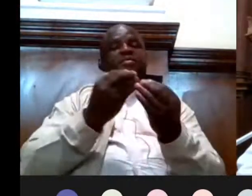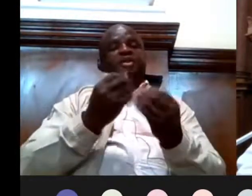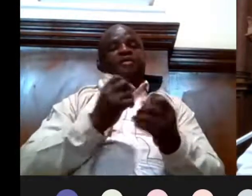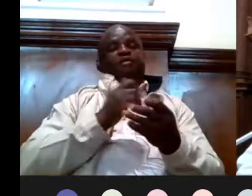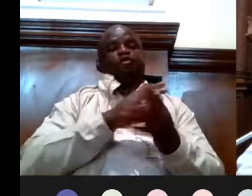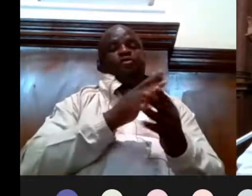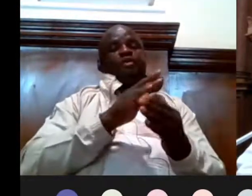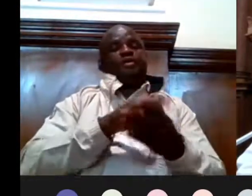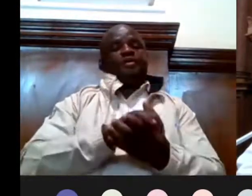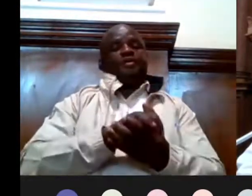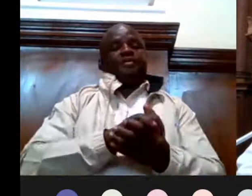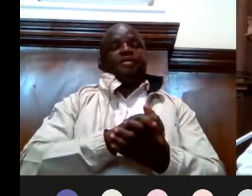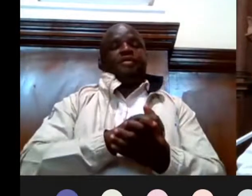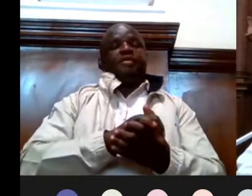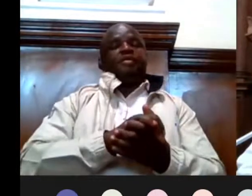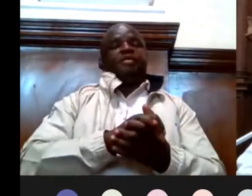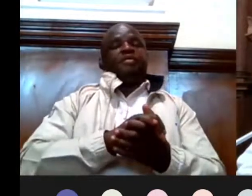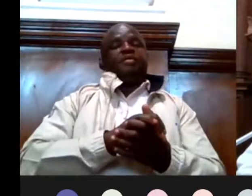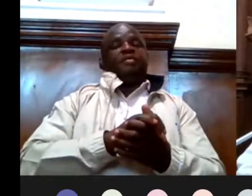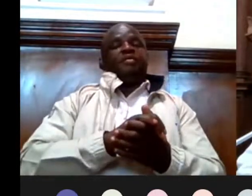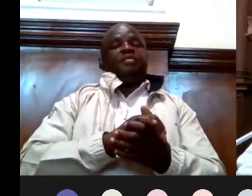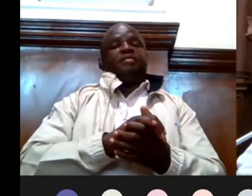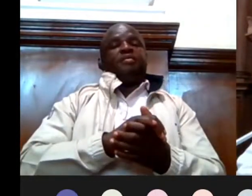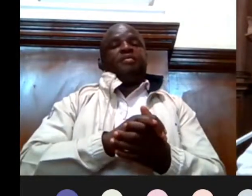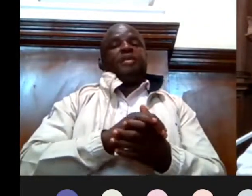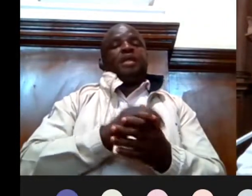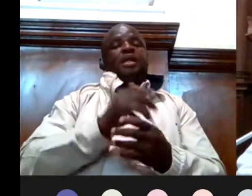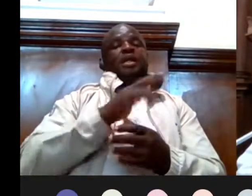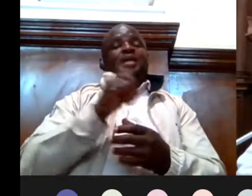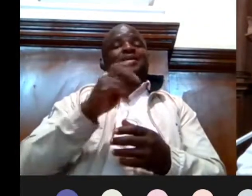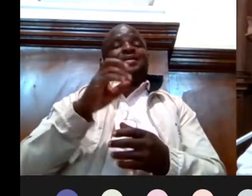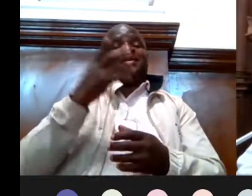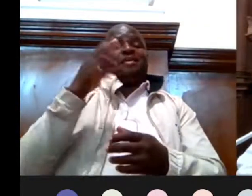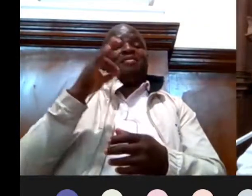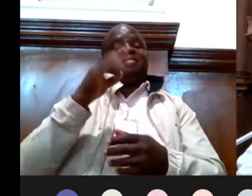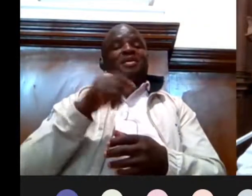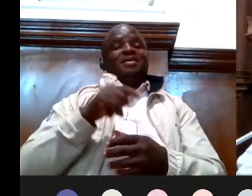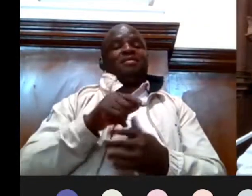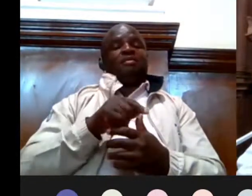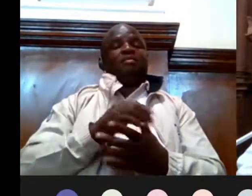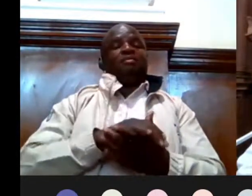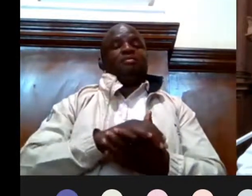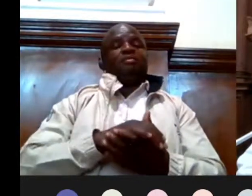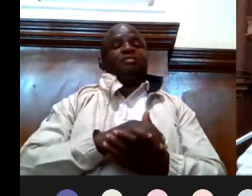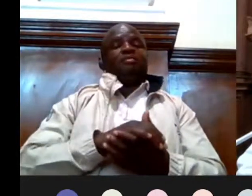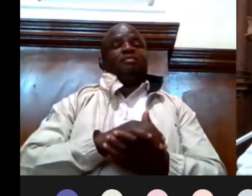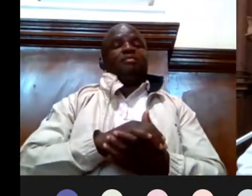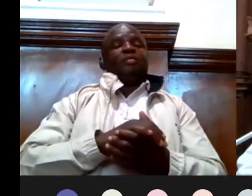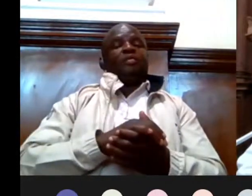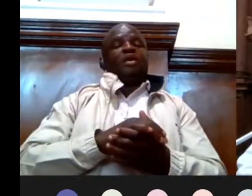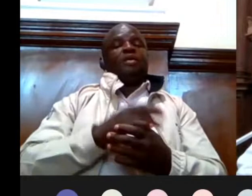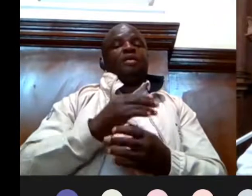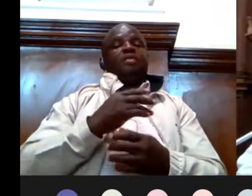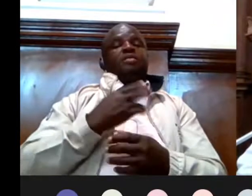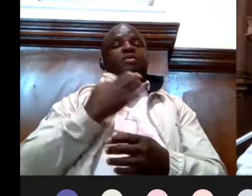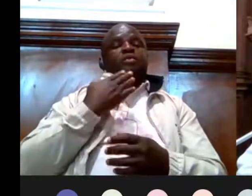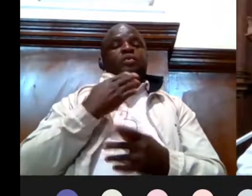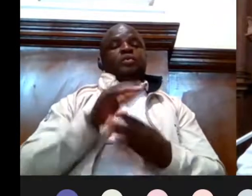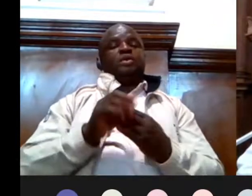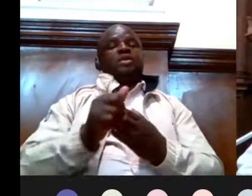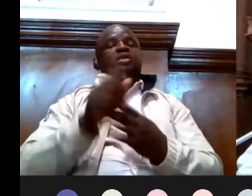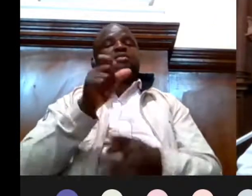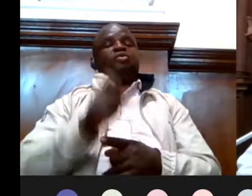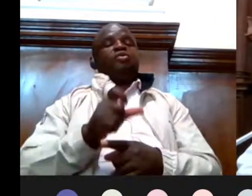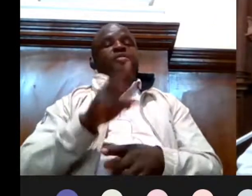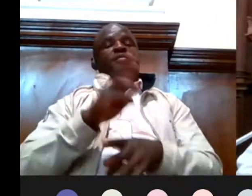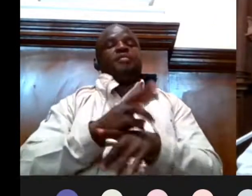Hore. Musona rona wa African National Congress tlasa botsamaisi ba Mme